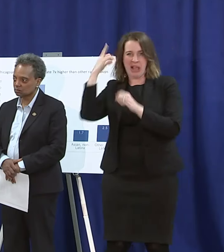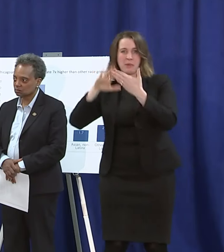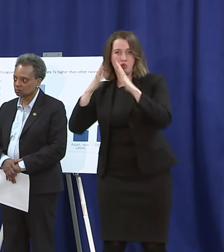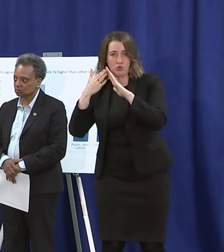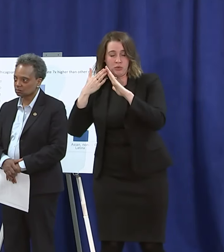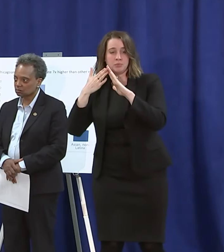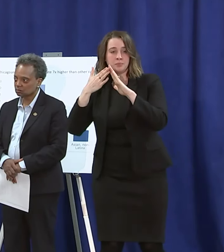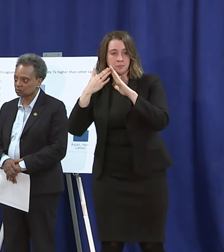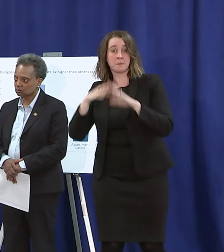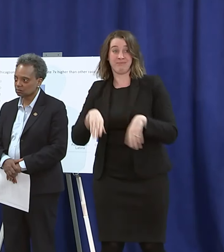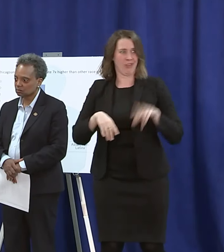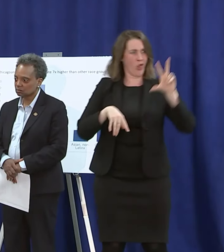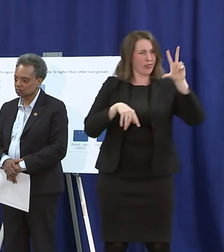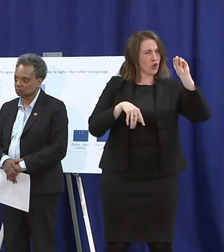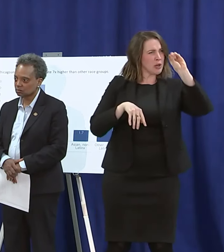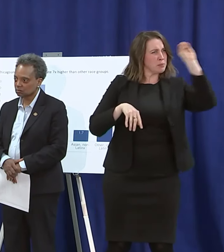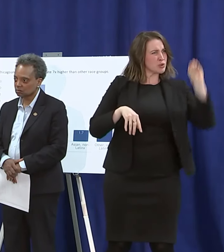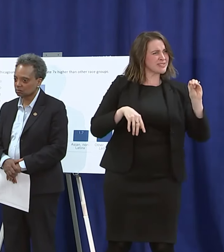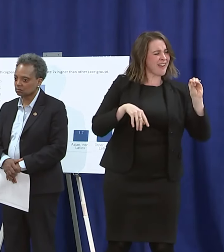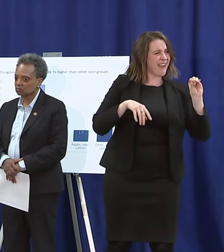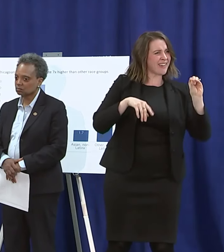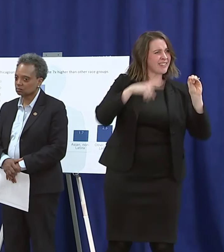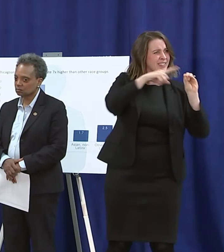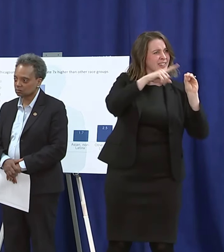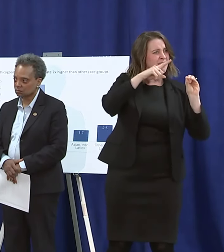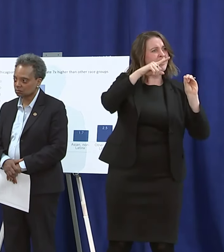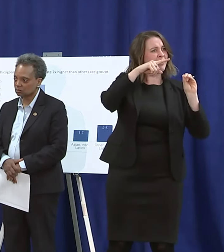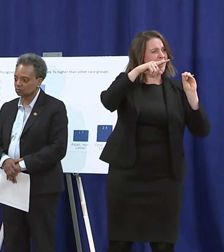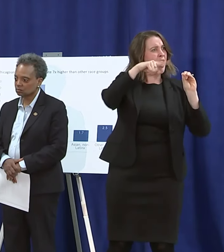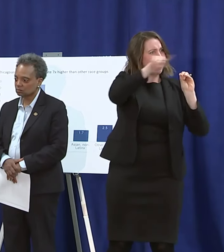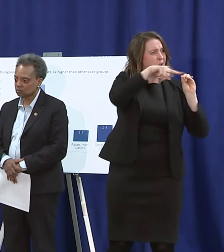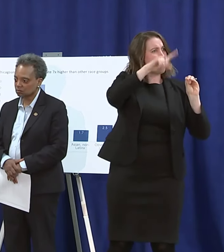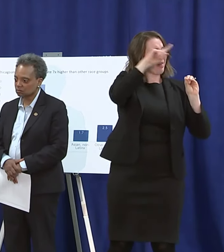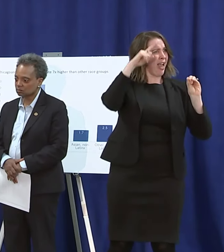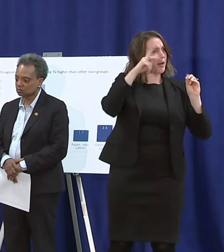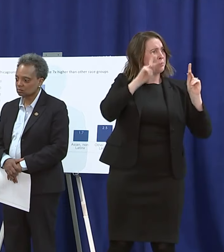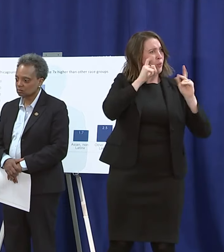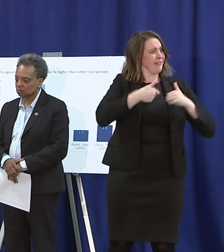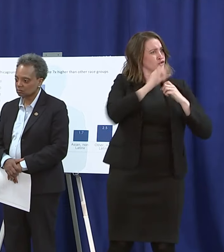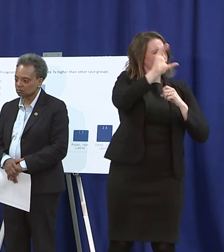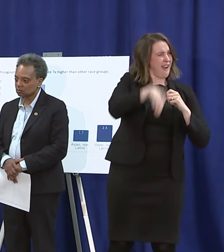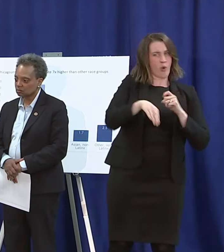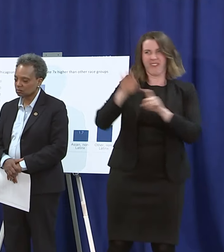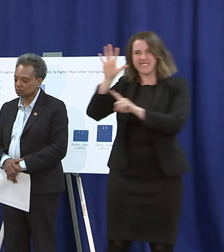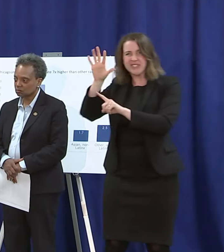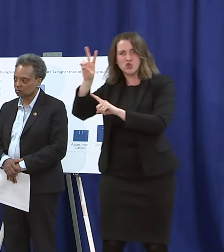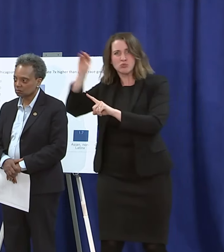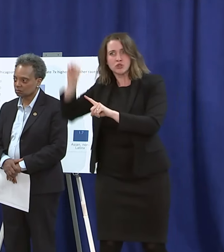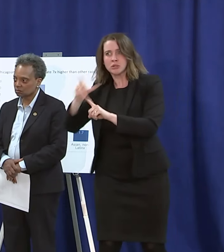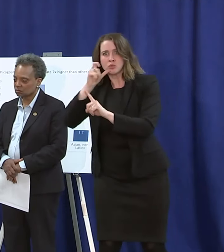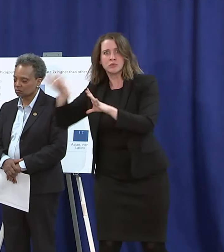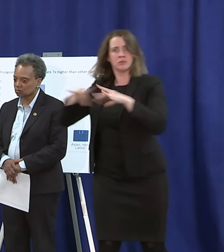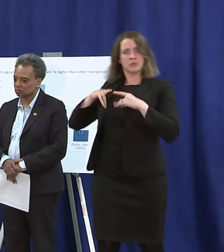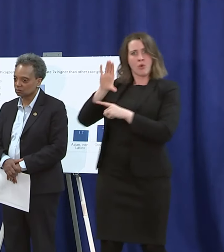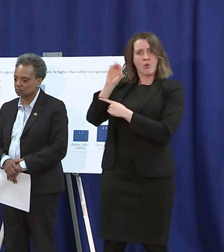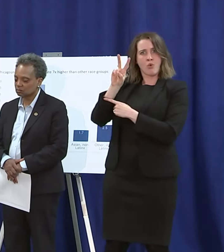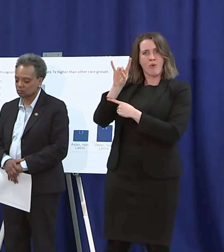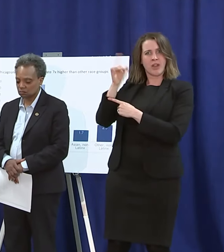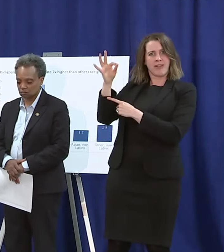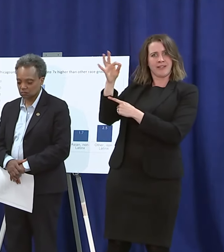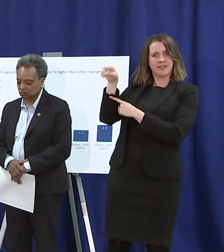of Chicago is black, 52% of our cases have been in black Chicagoans. And most strikingly,